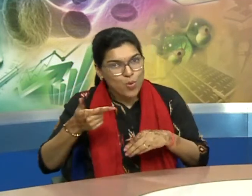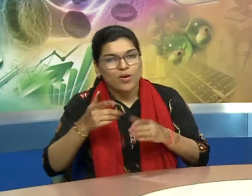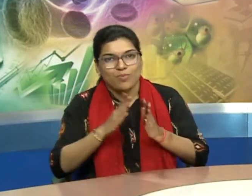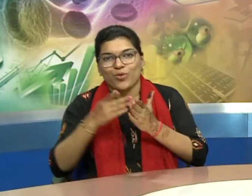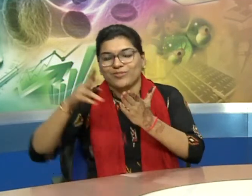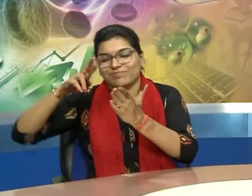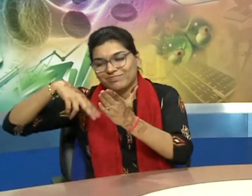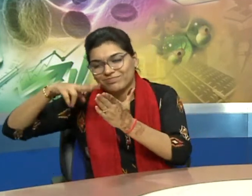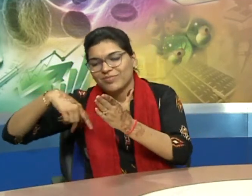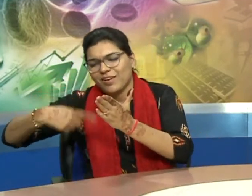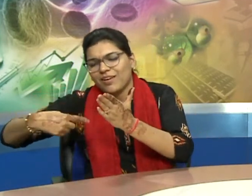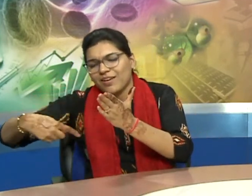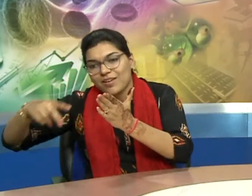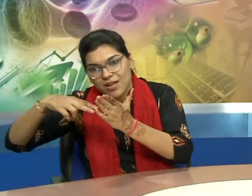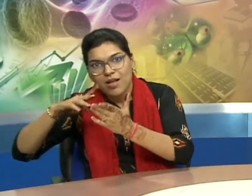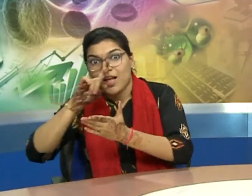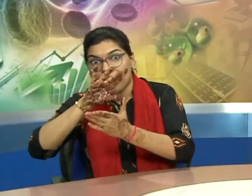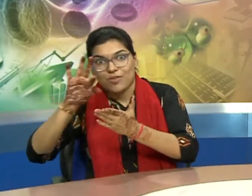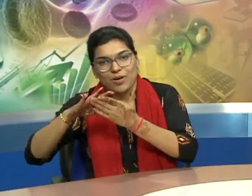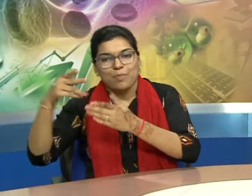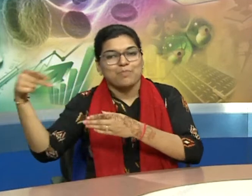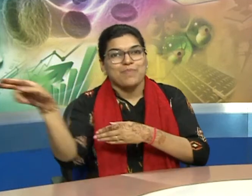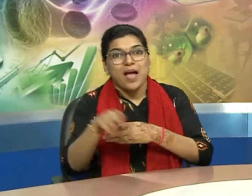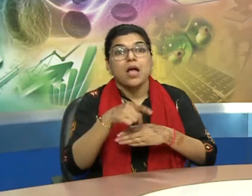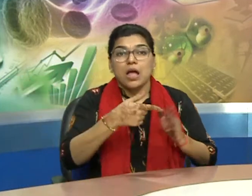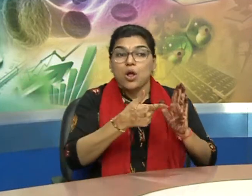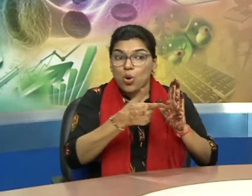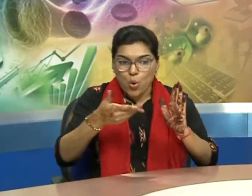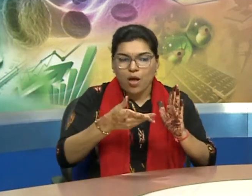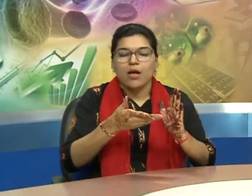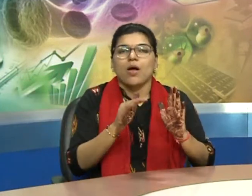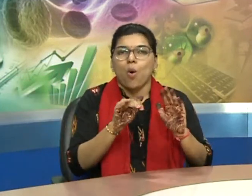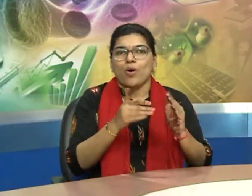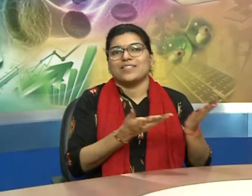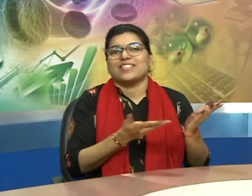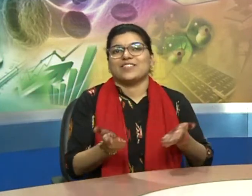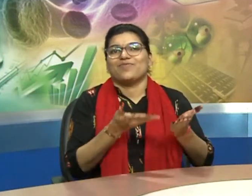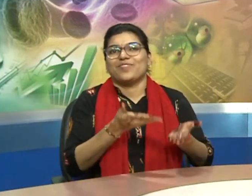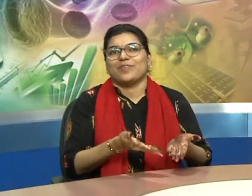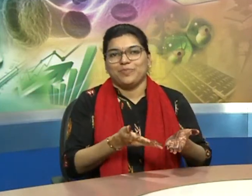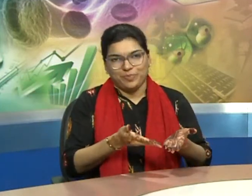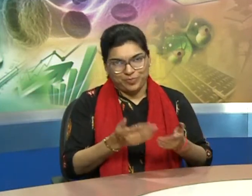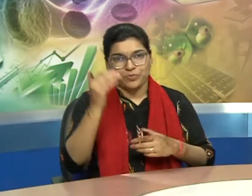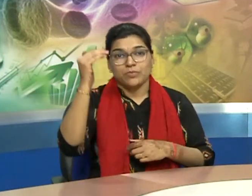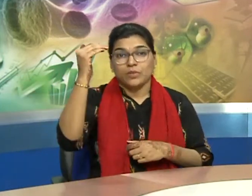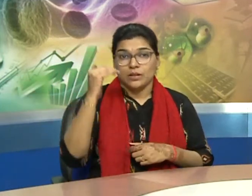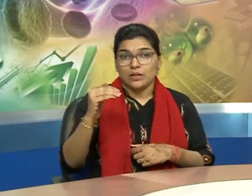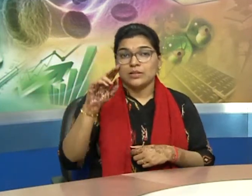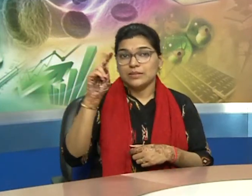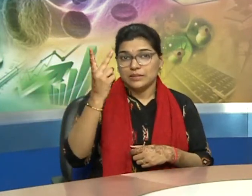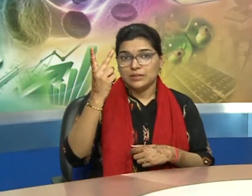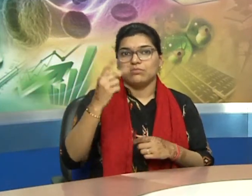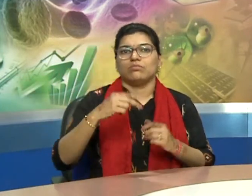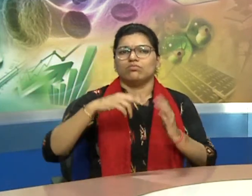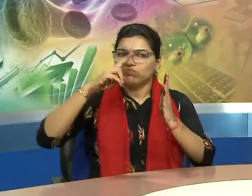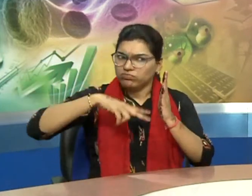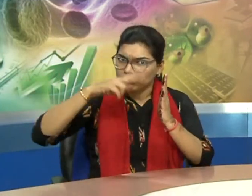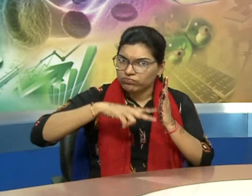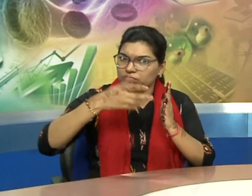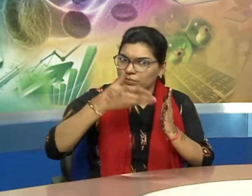As we already know that reading and lending are important. So lending services are provided